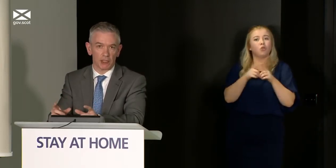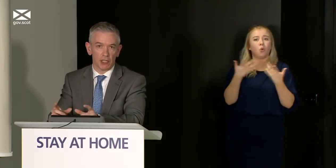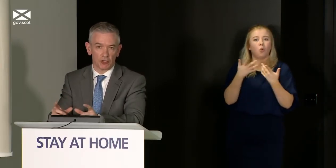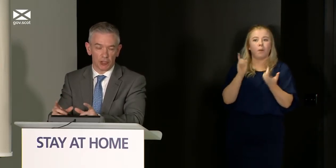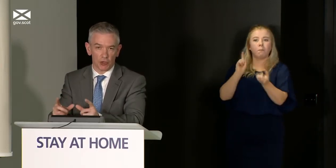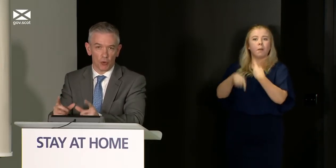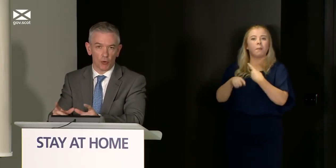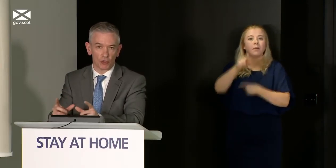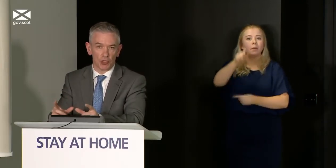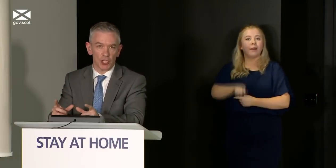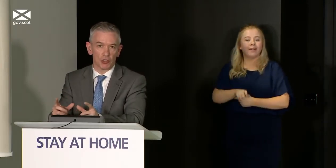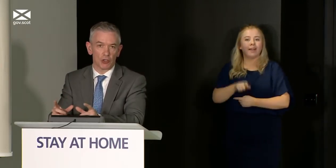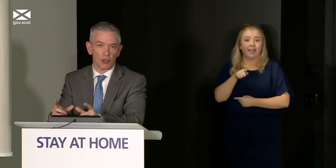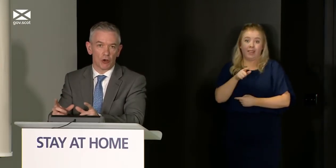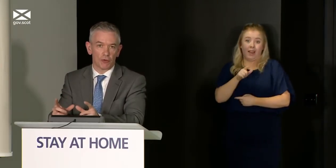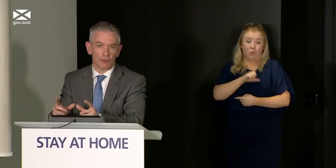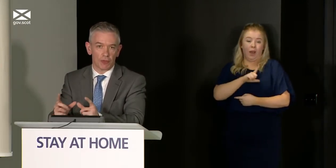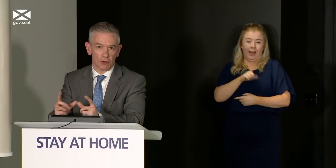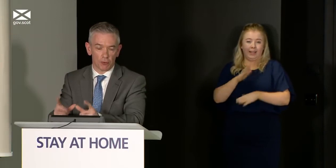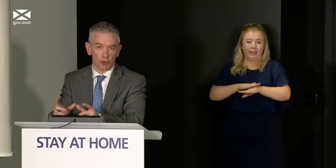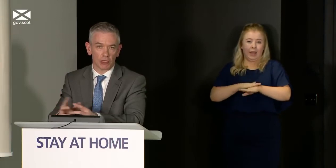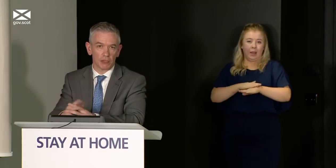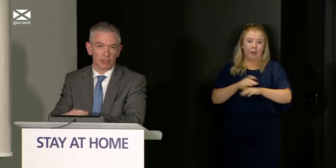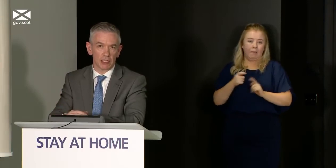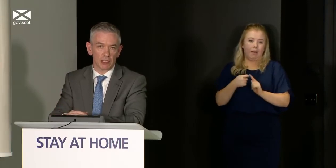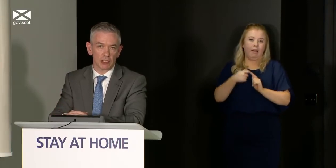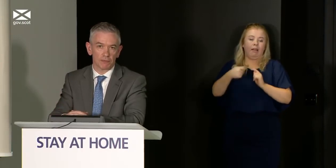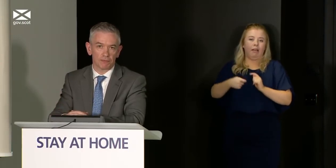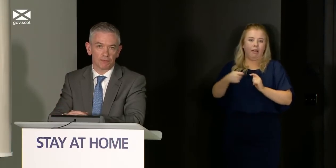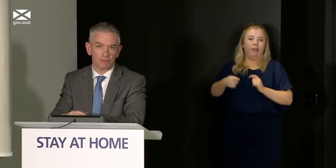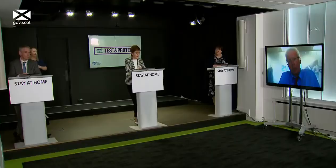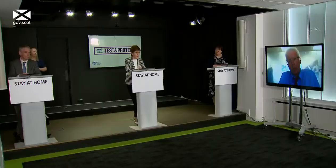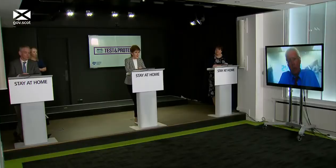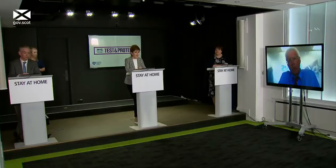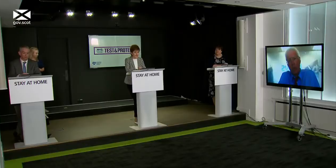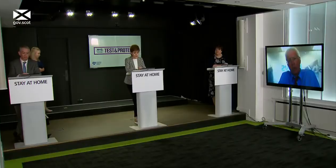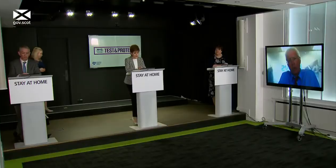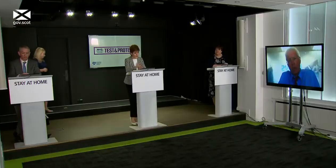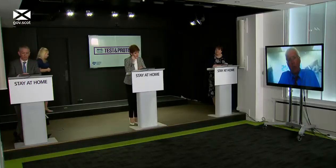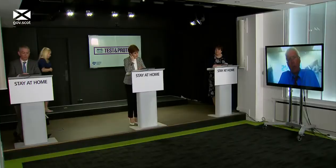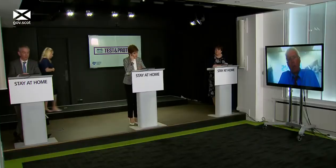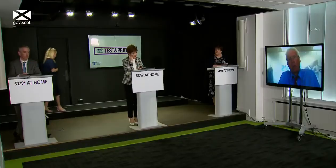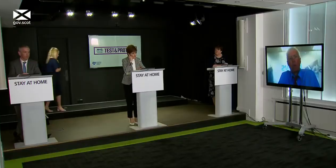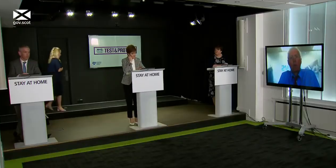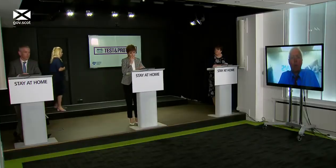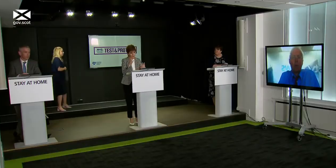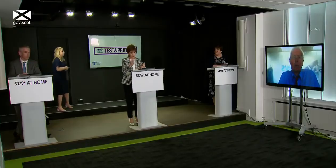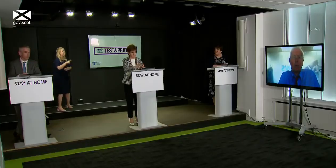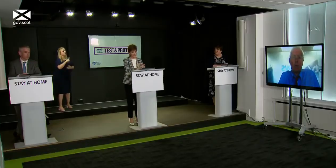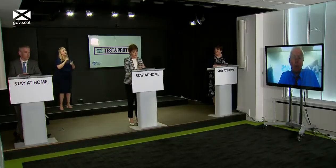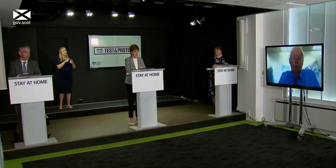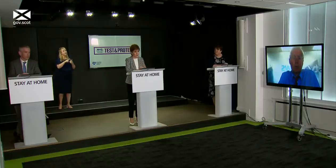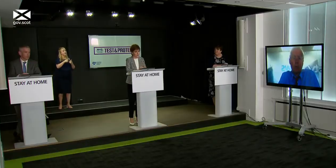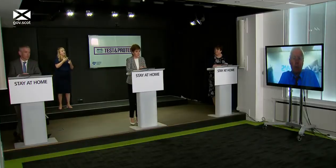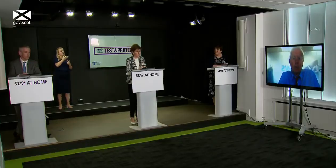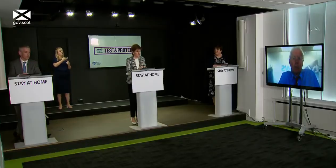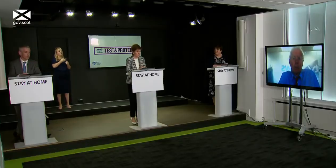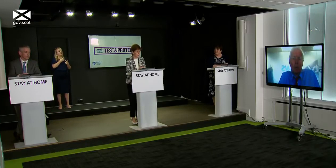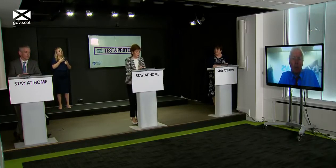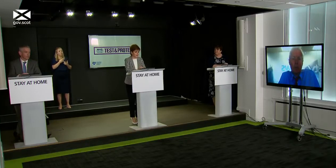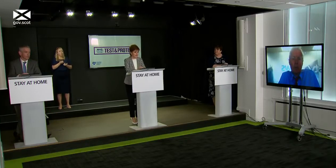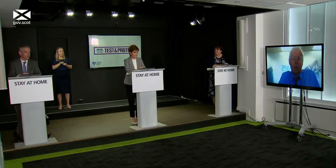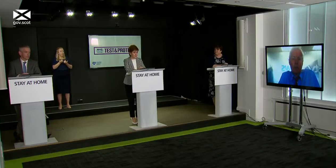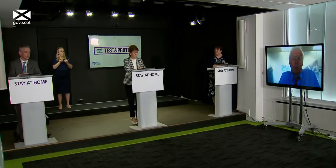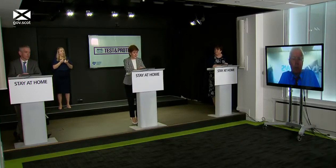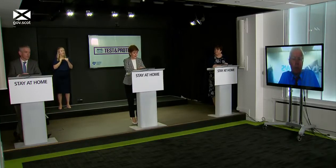be factored in to this whole duration of the reporting of tests. And on the second part of your question, fair play to Douglas